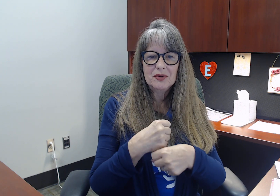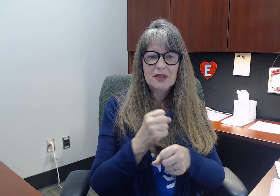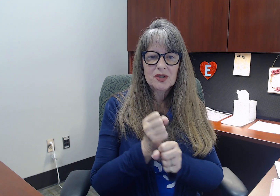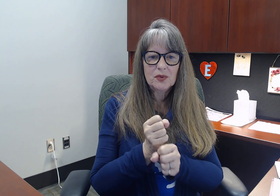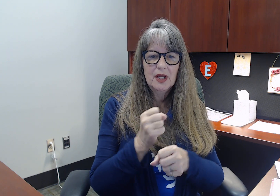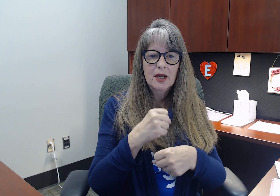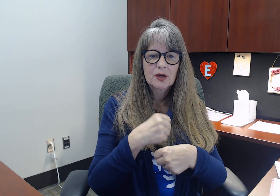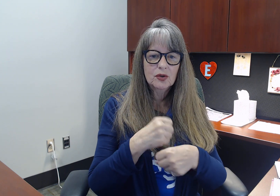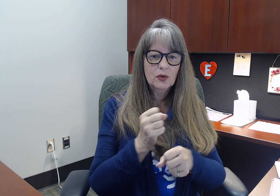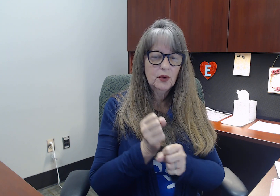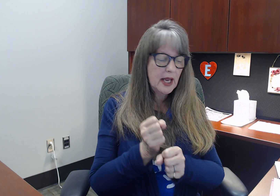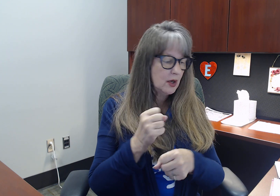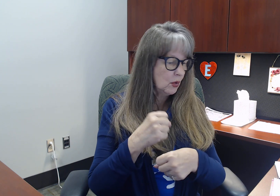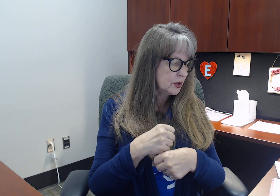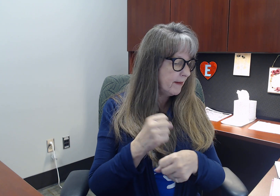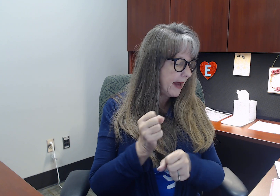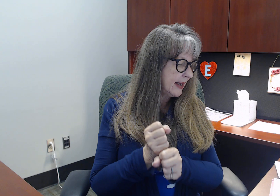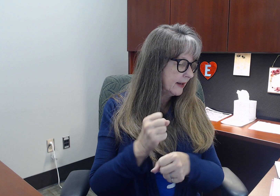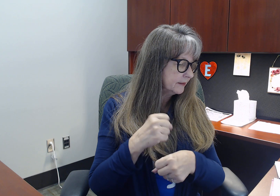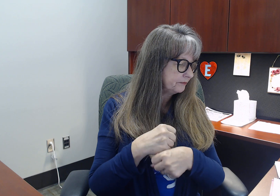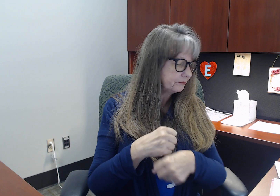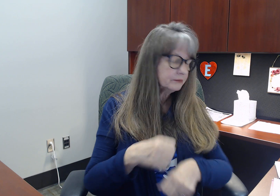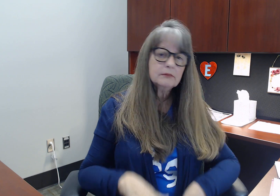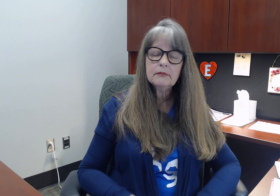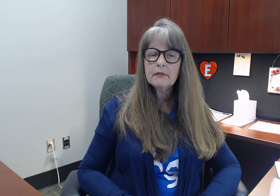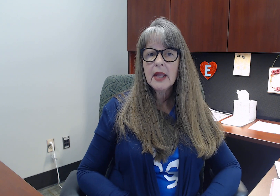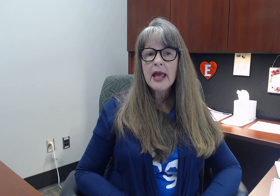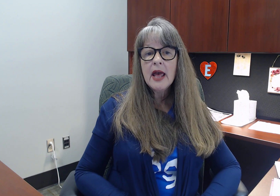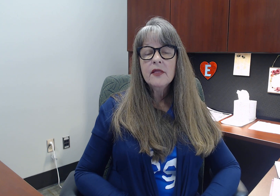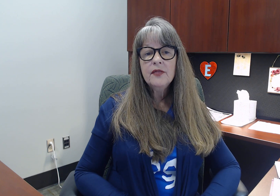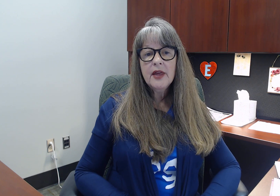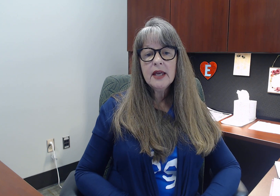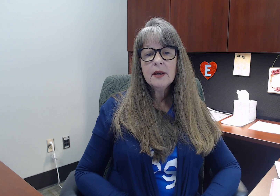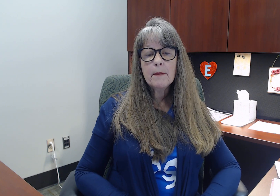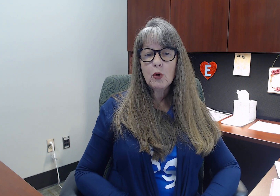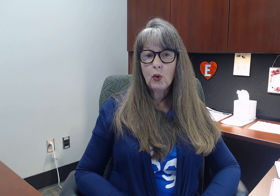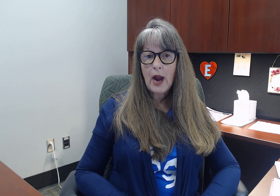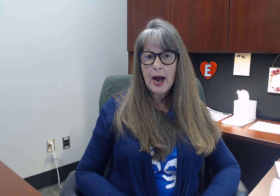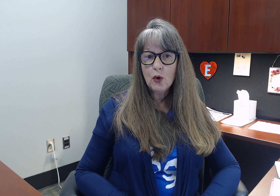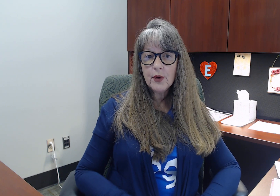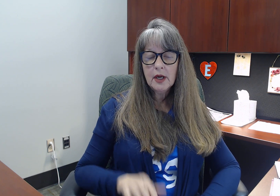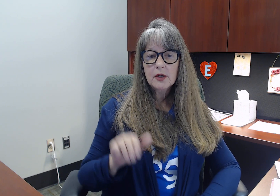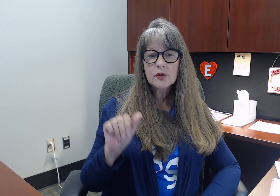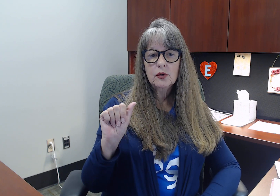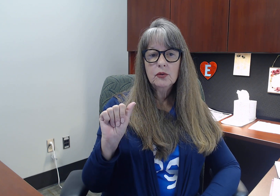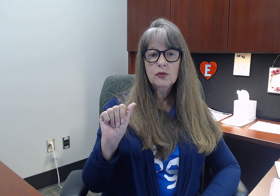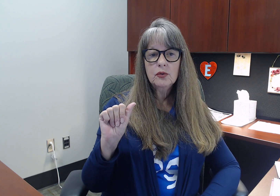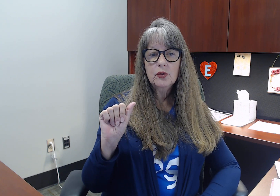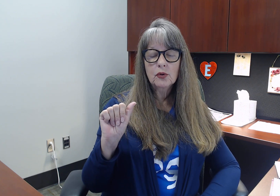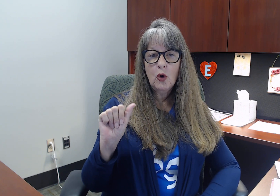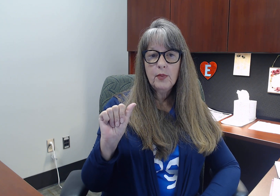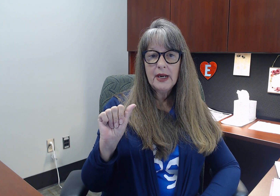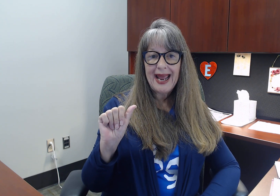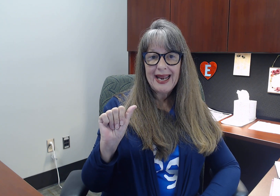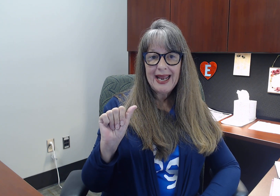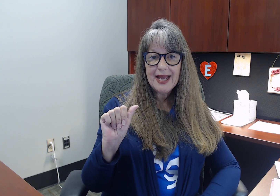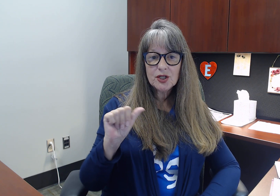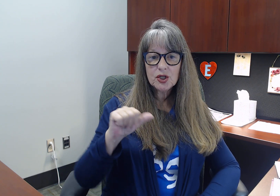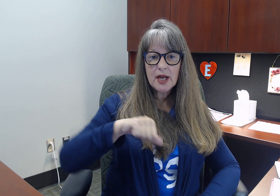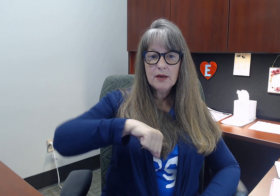this one. To create or to make. Then proud. So you do your open A hand shape,